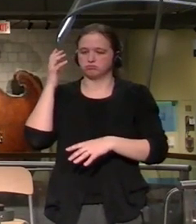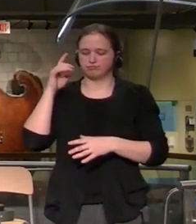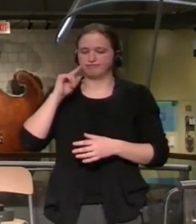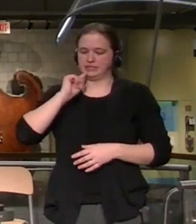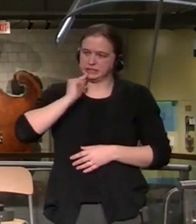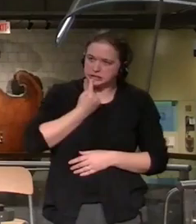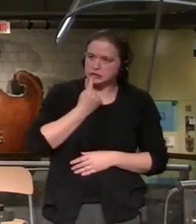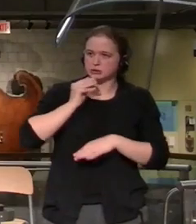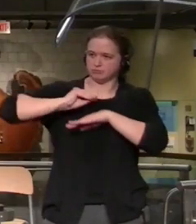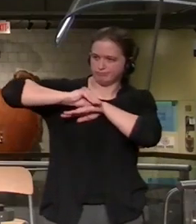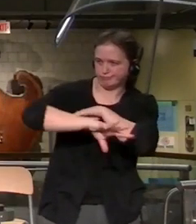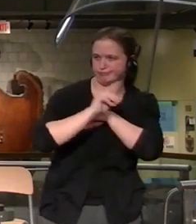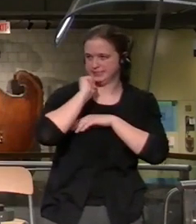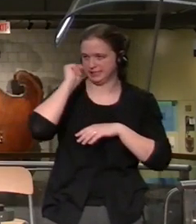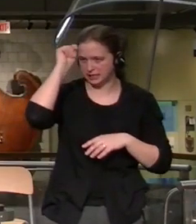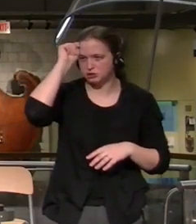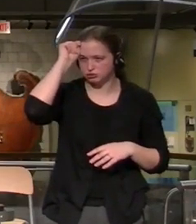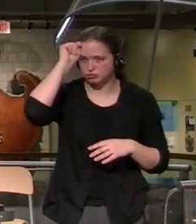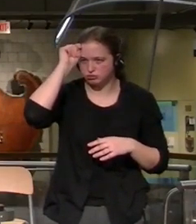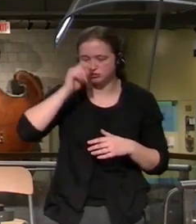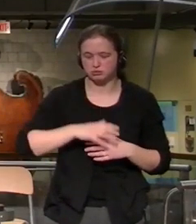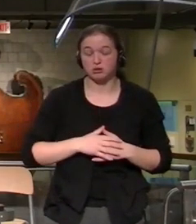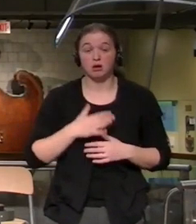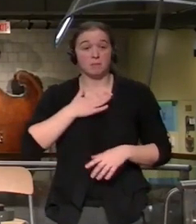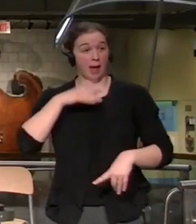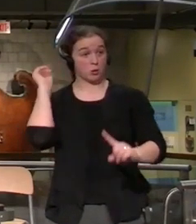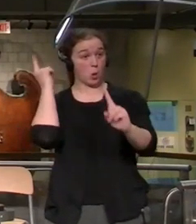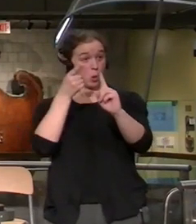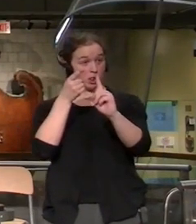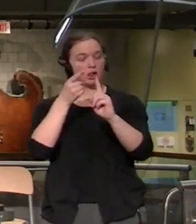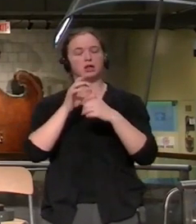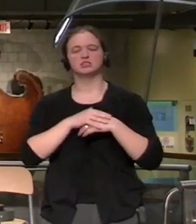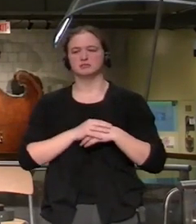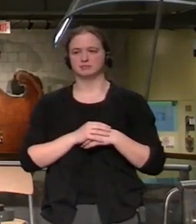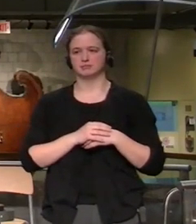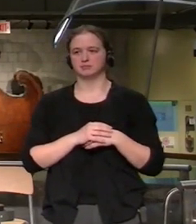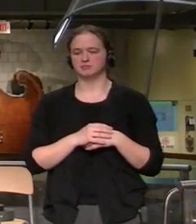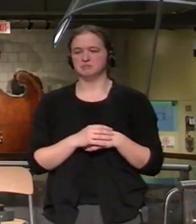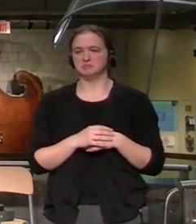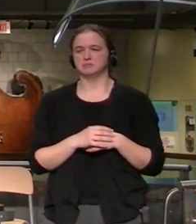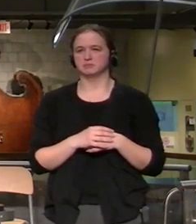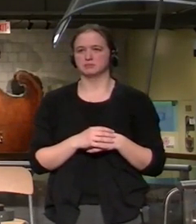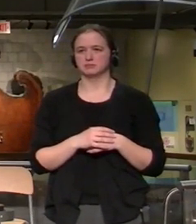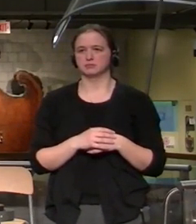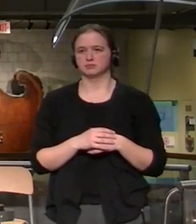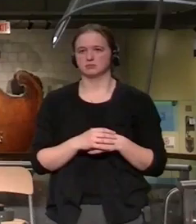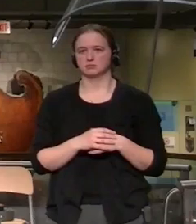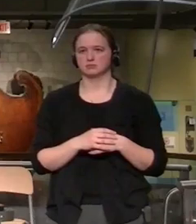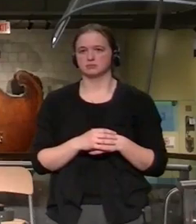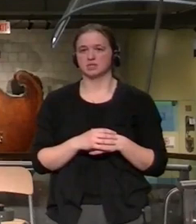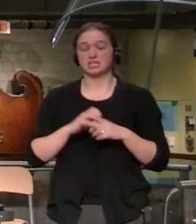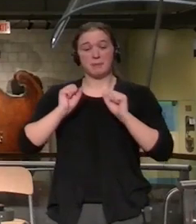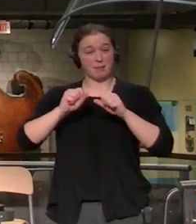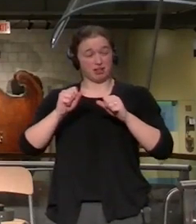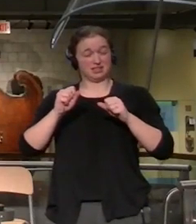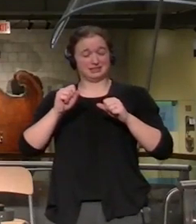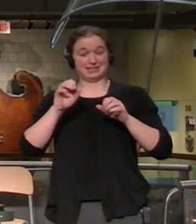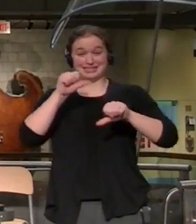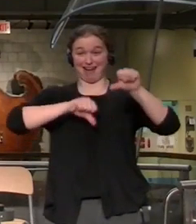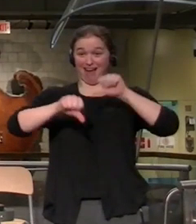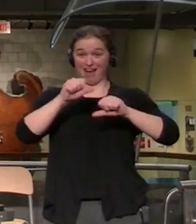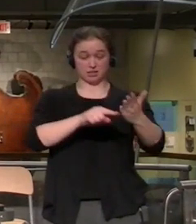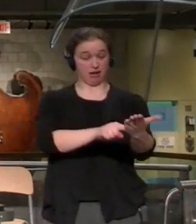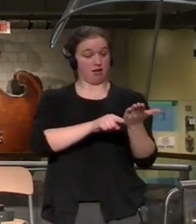my gratefulness to being invited here is really that as a neuroscientist, it's my job to interpret the science for you so that the community can use